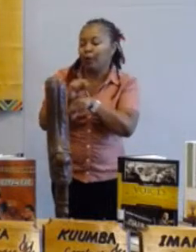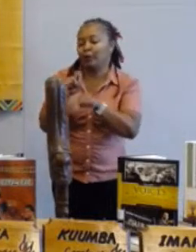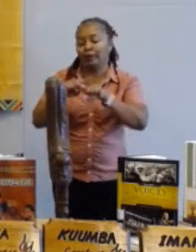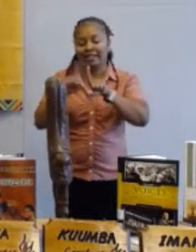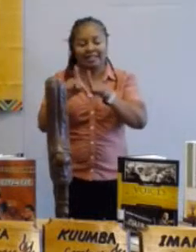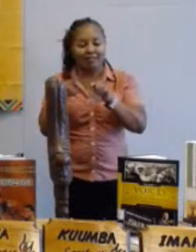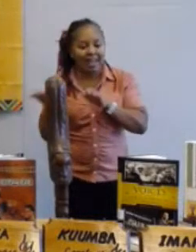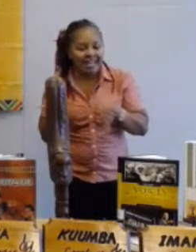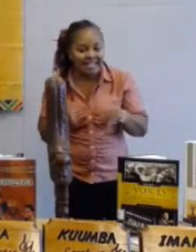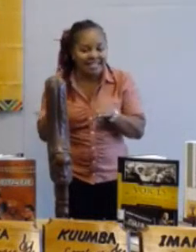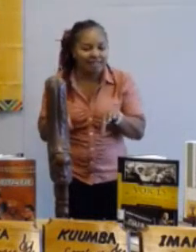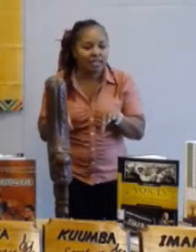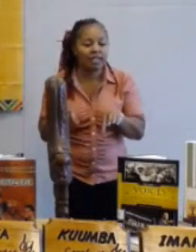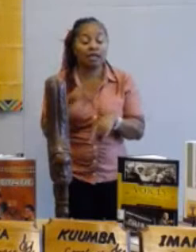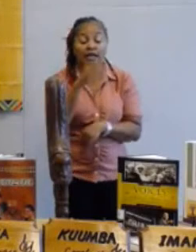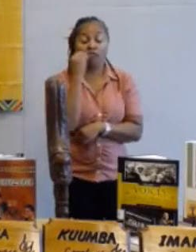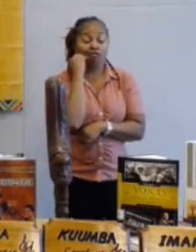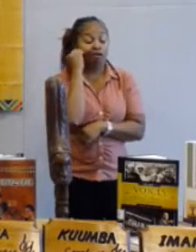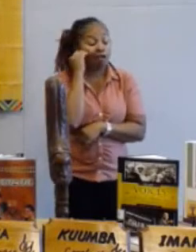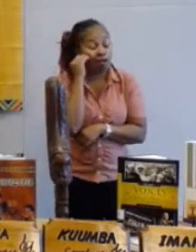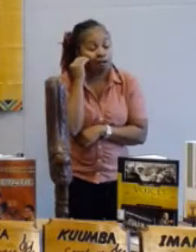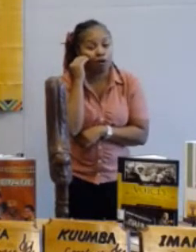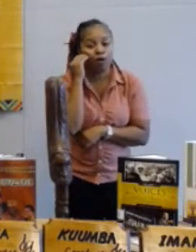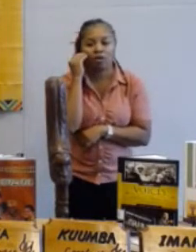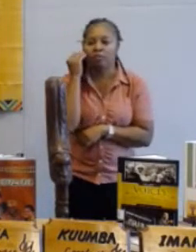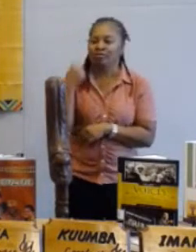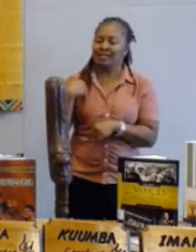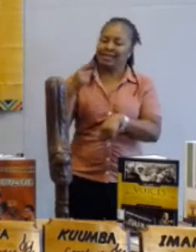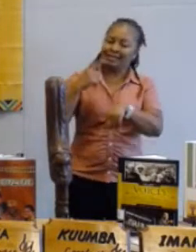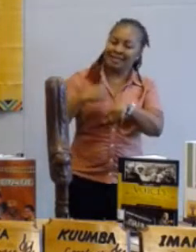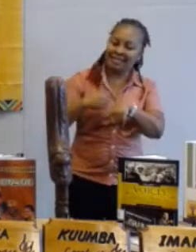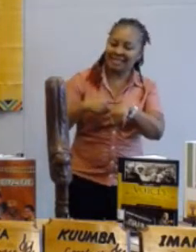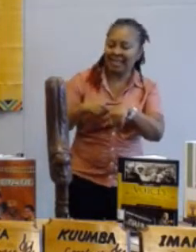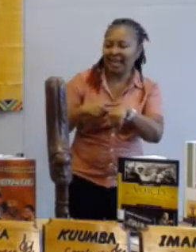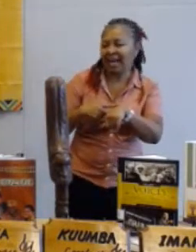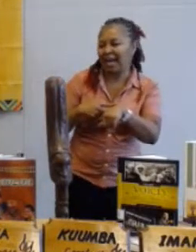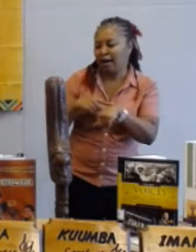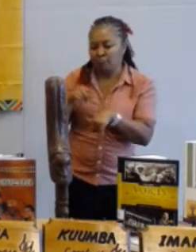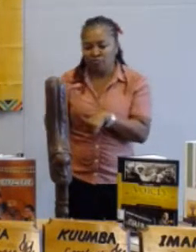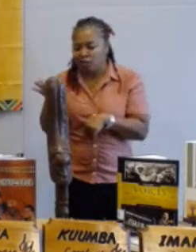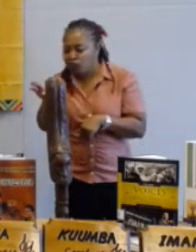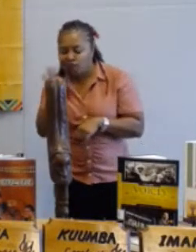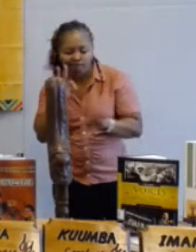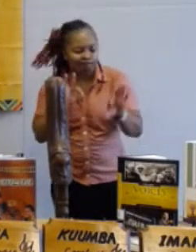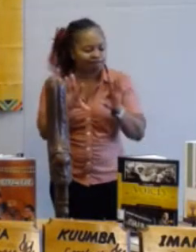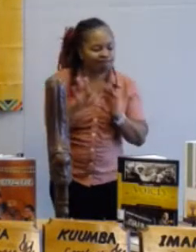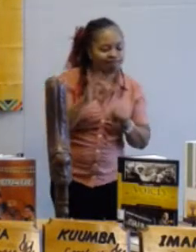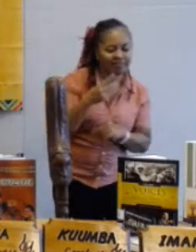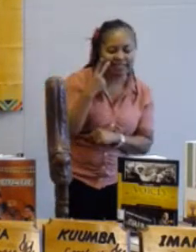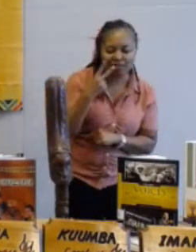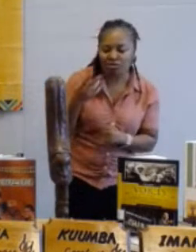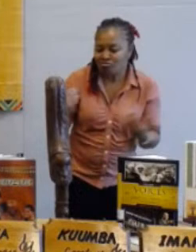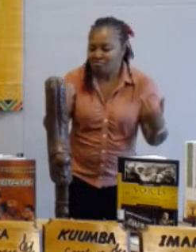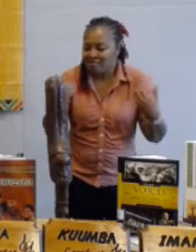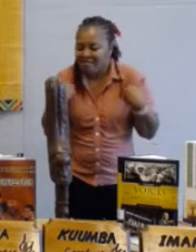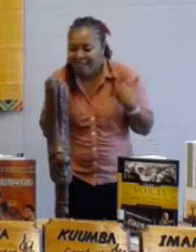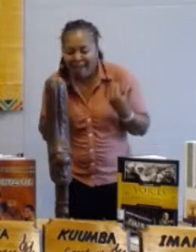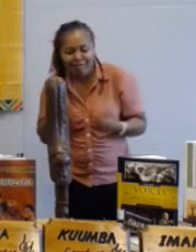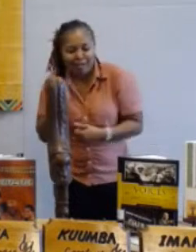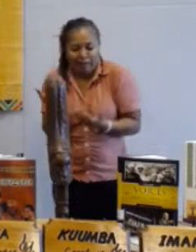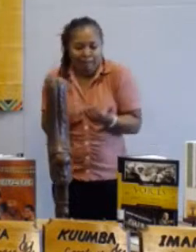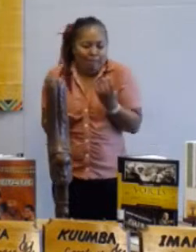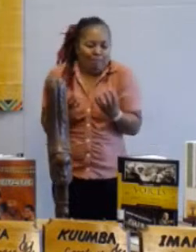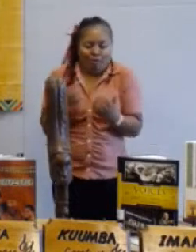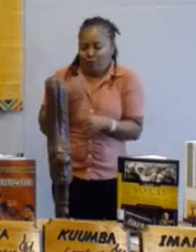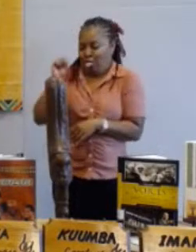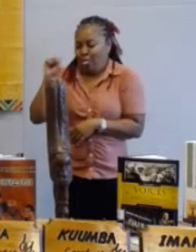crafts. For those of you who are at home, you can take this opportunity to go grab whatever recyclable materials you might have at